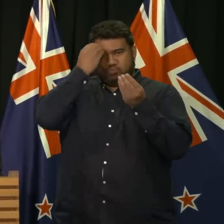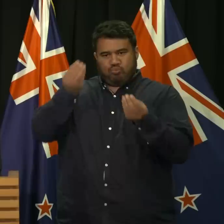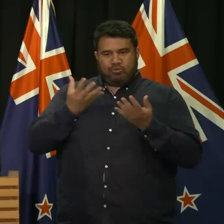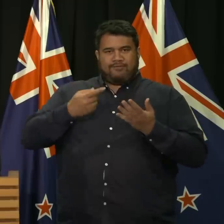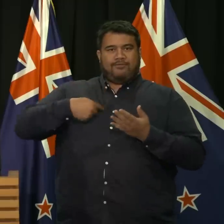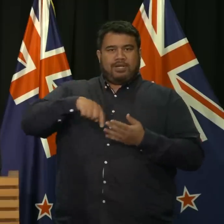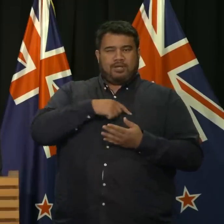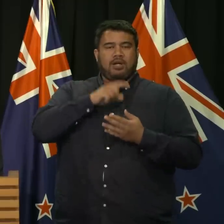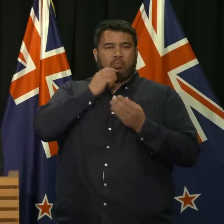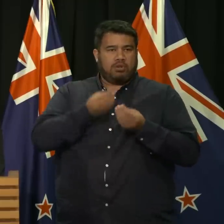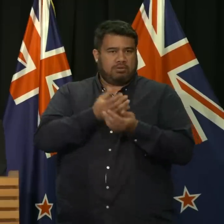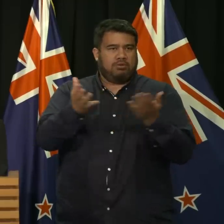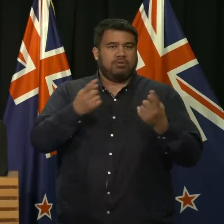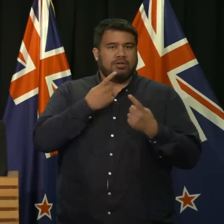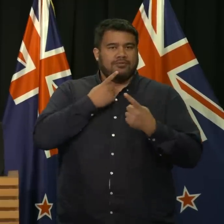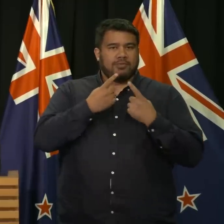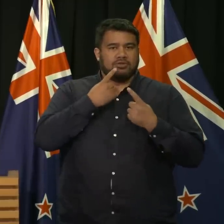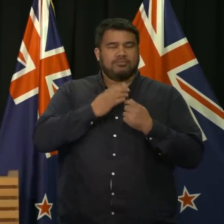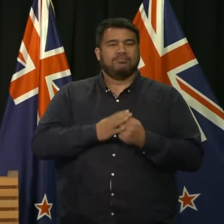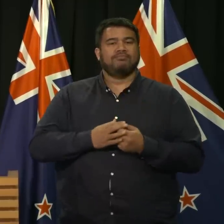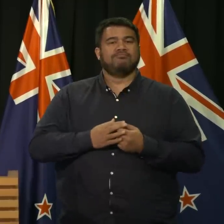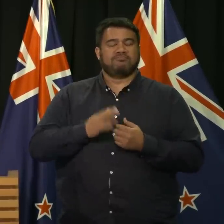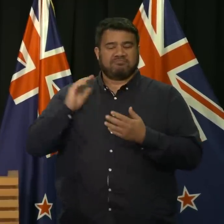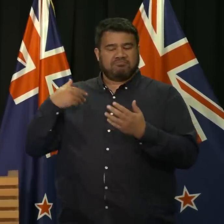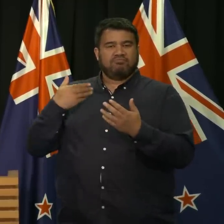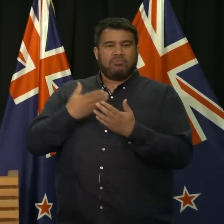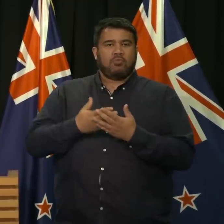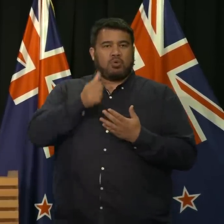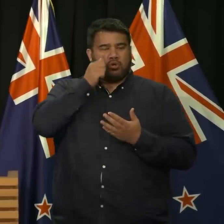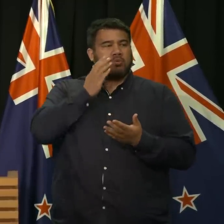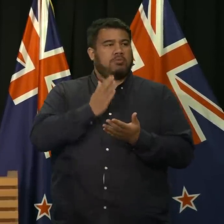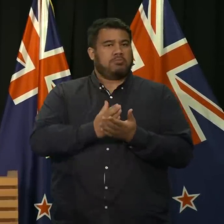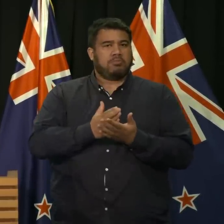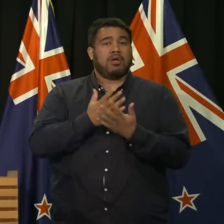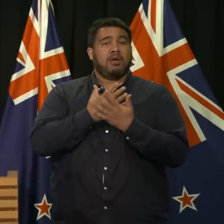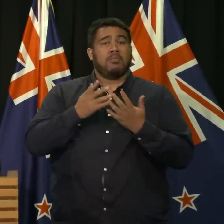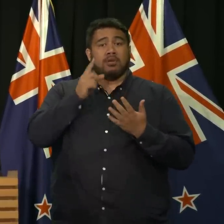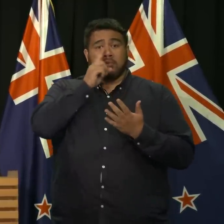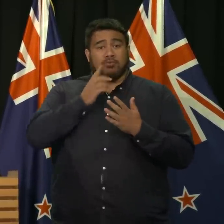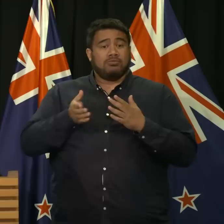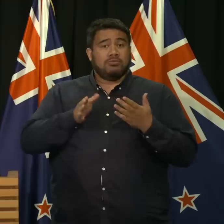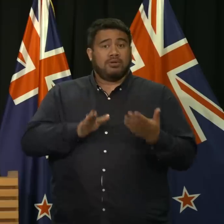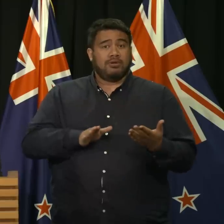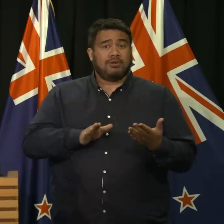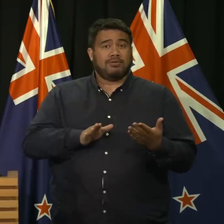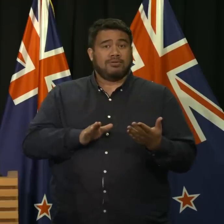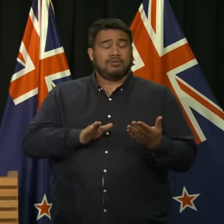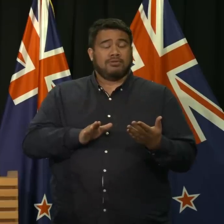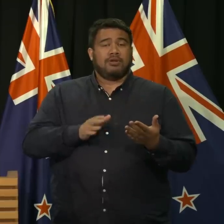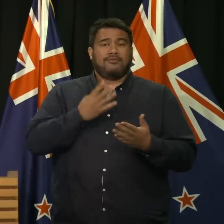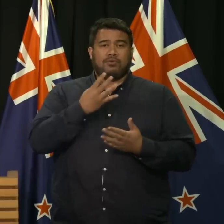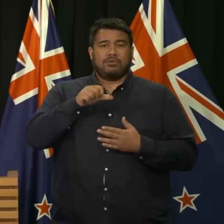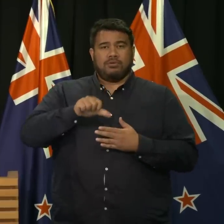update. A total now of 49 people have been killed. Work is underway